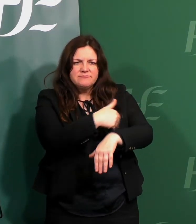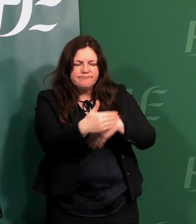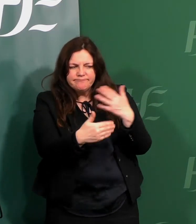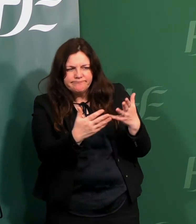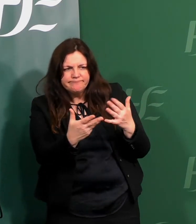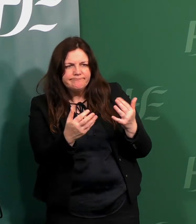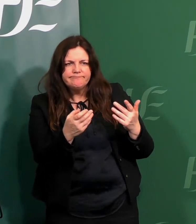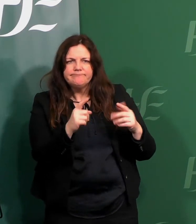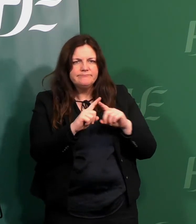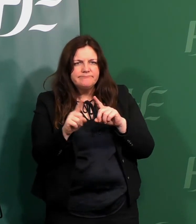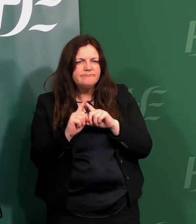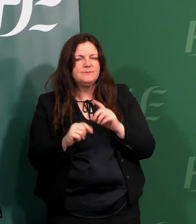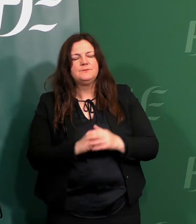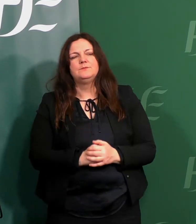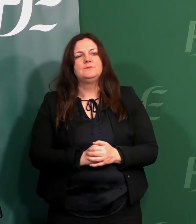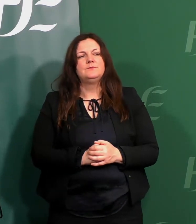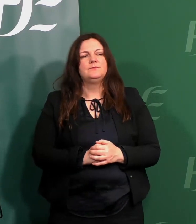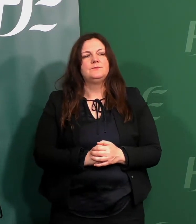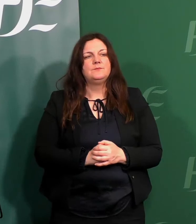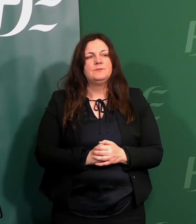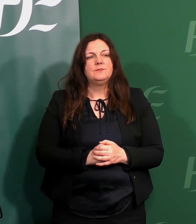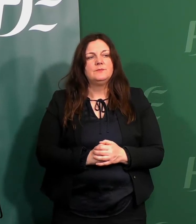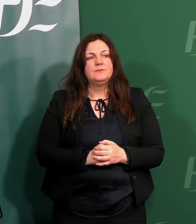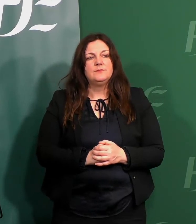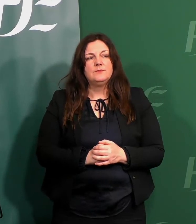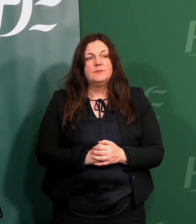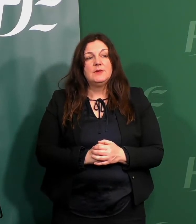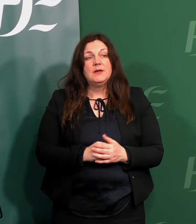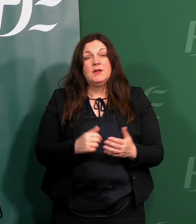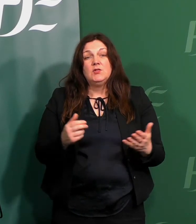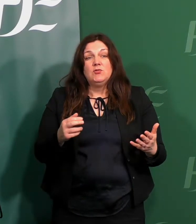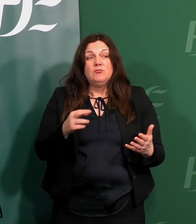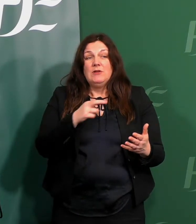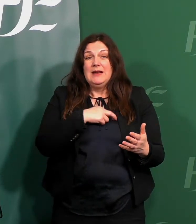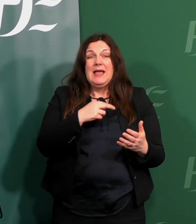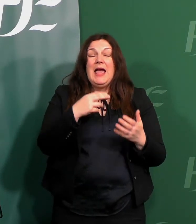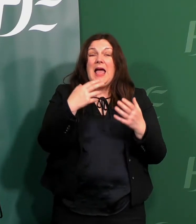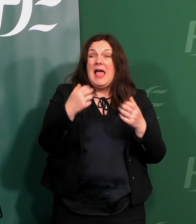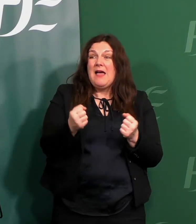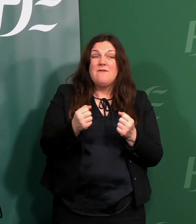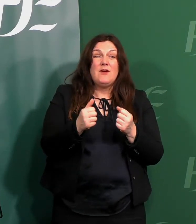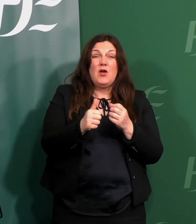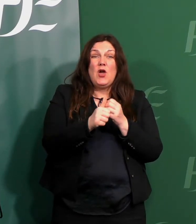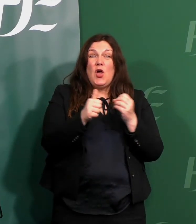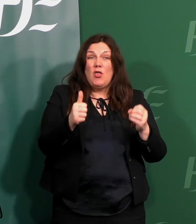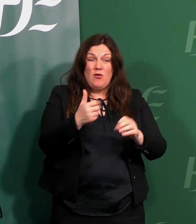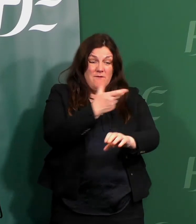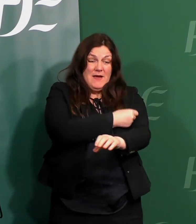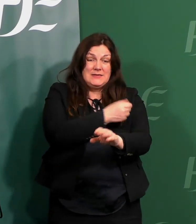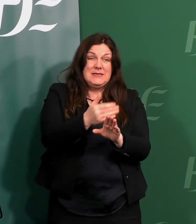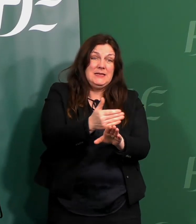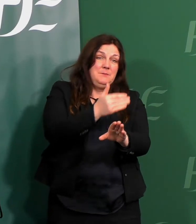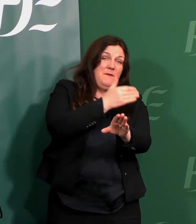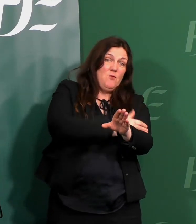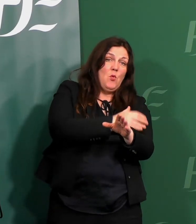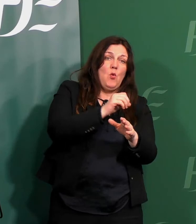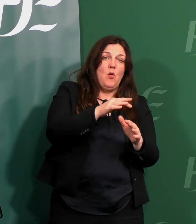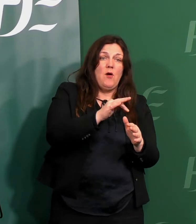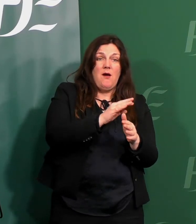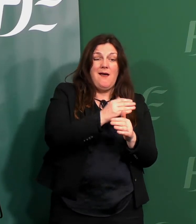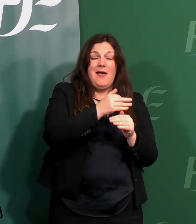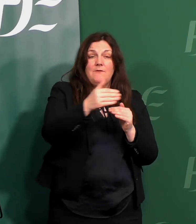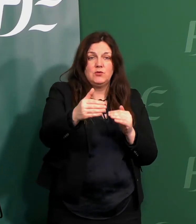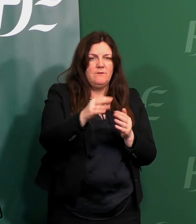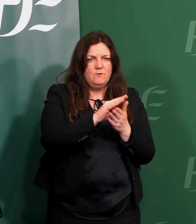vaccine. NIAC could have advised as a precaution that children shouldn't have any other vaccines 14 days before or after they've had their COVID